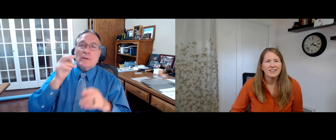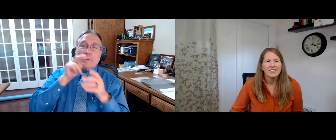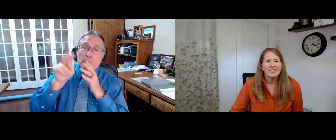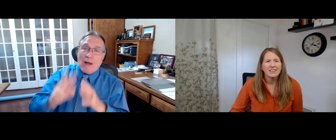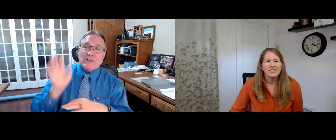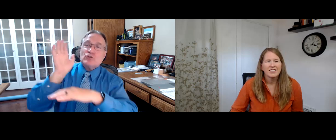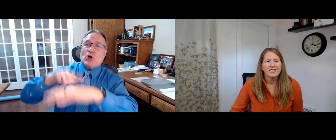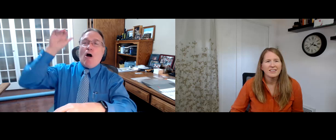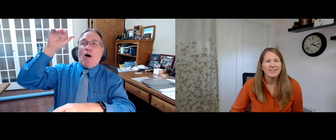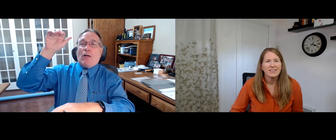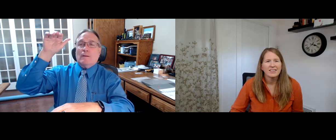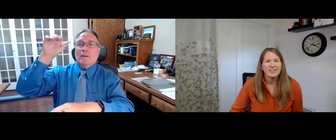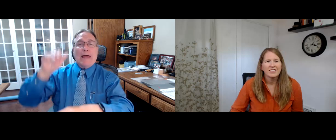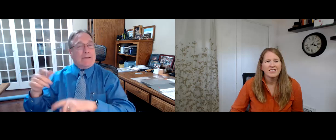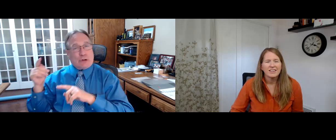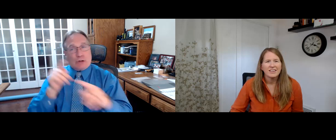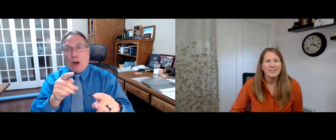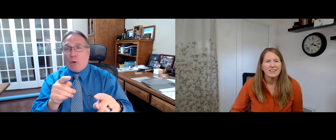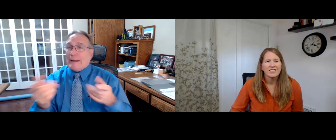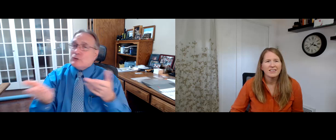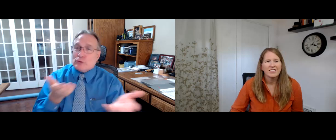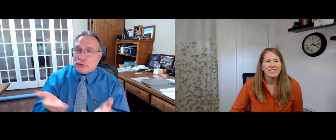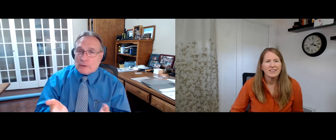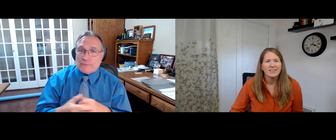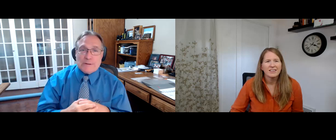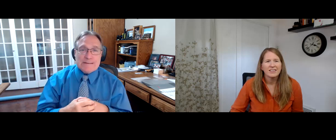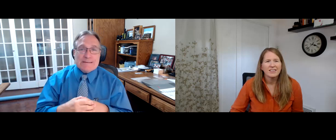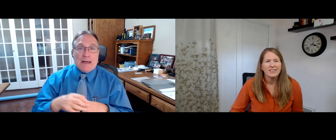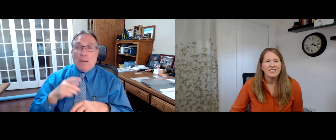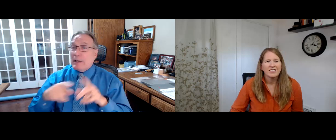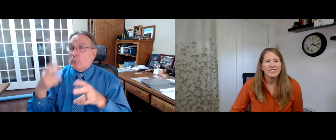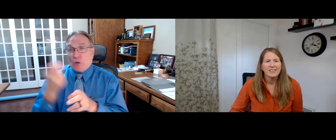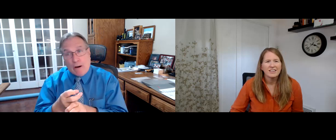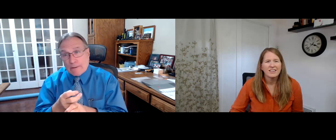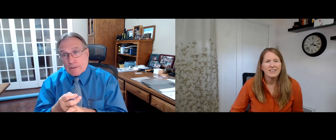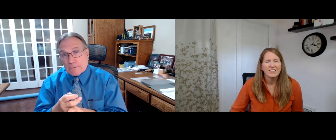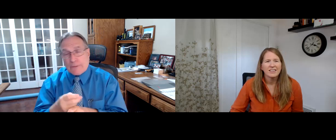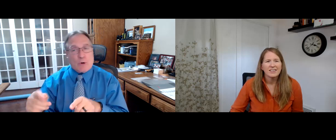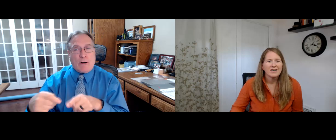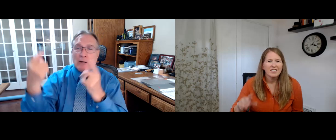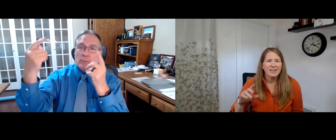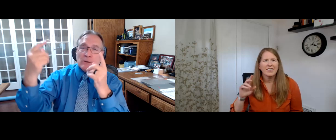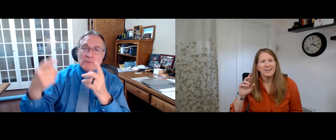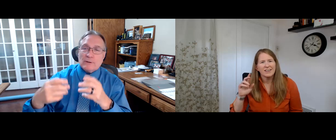the prophet's call, and to go and to serve. But it was hard, and there were arguments and